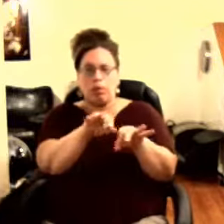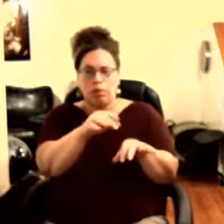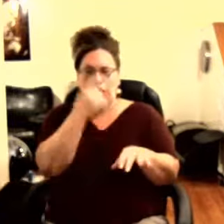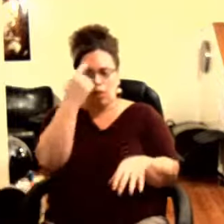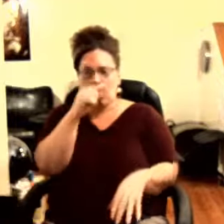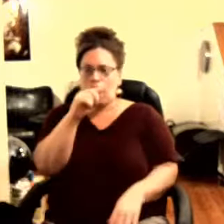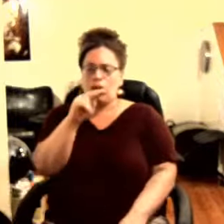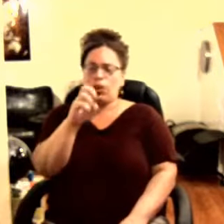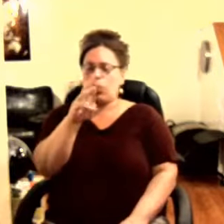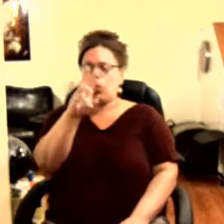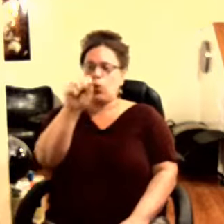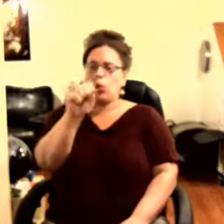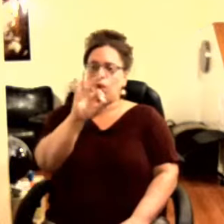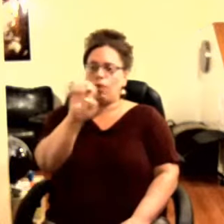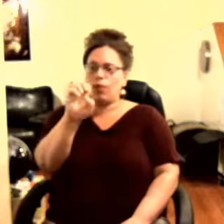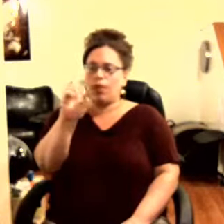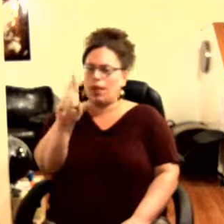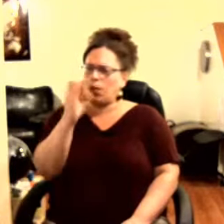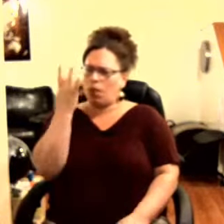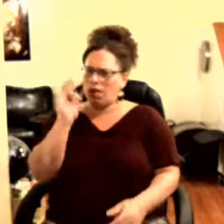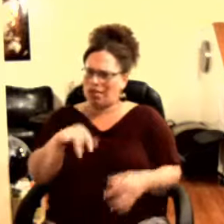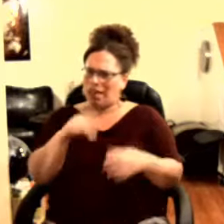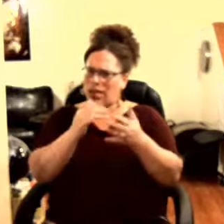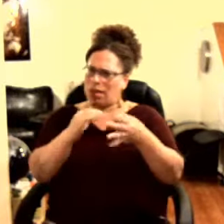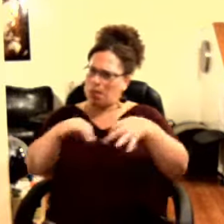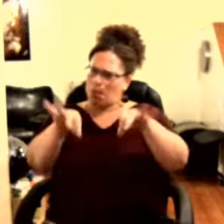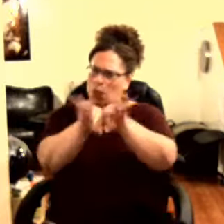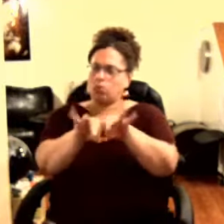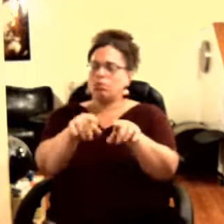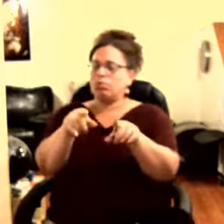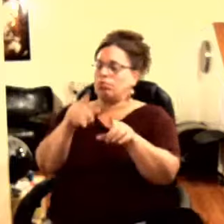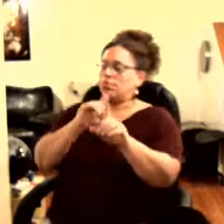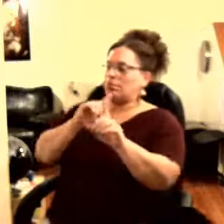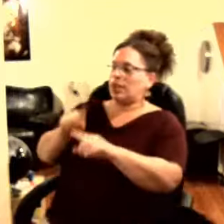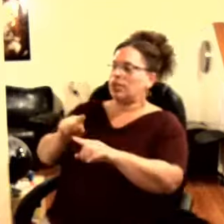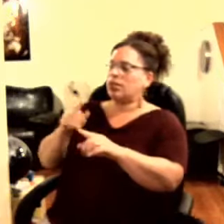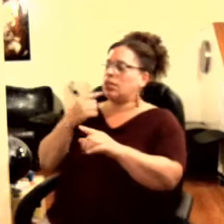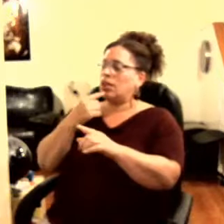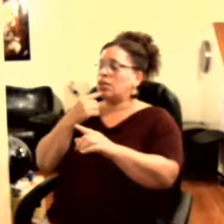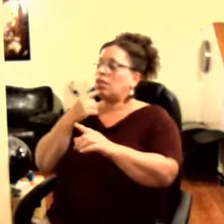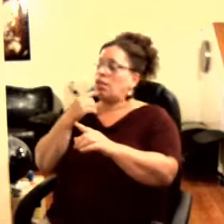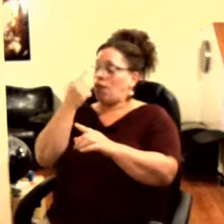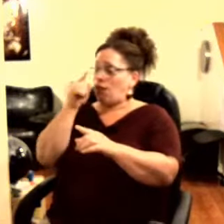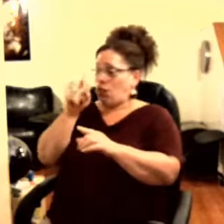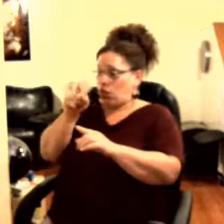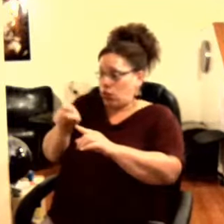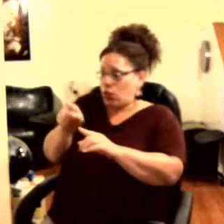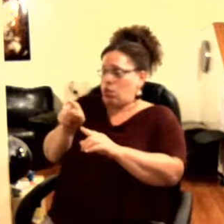interests right now than people dying in Africa. And I want to talk about what a web based on that idea of relevance might